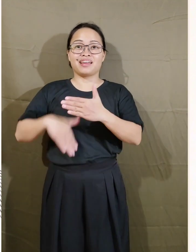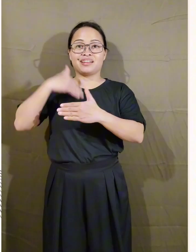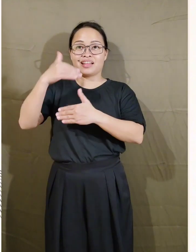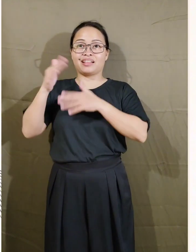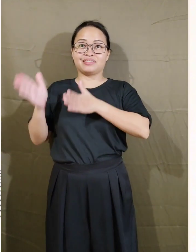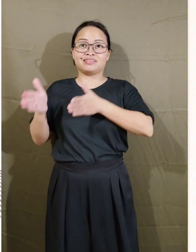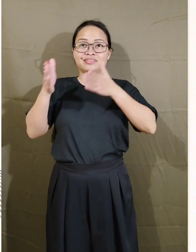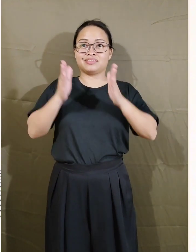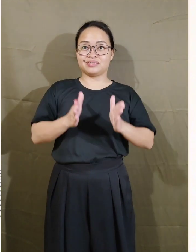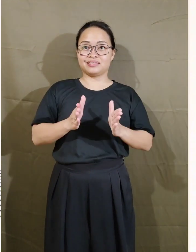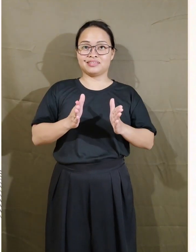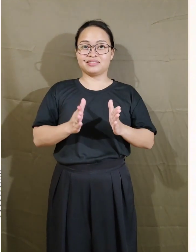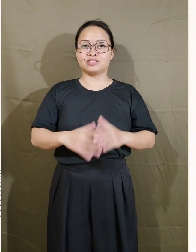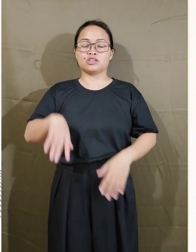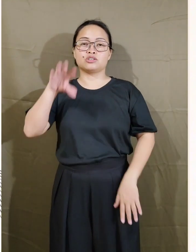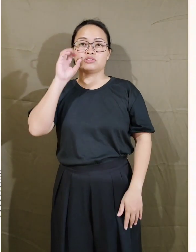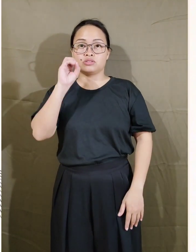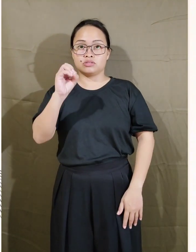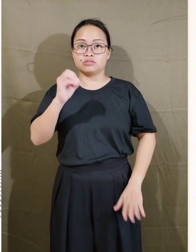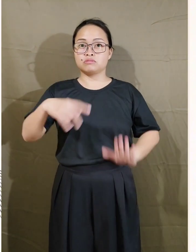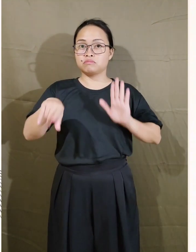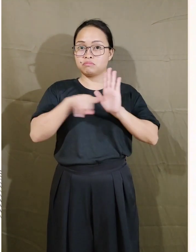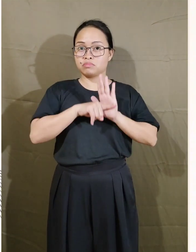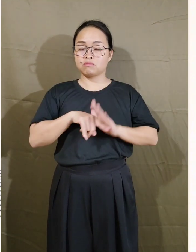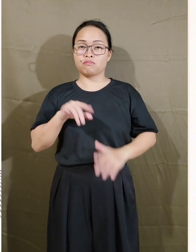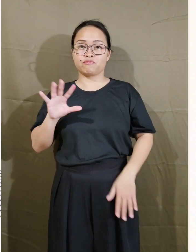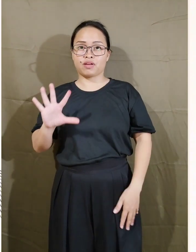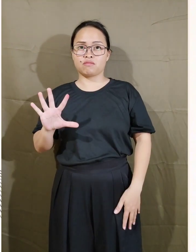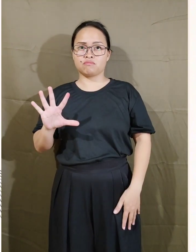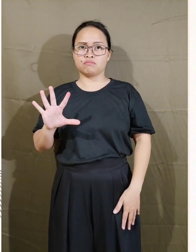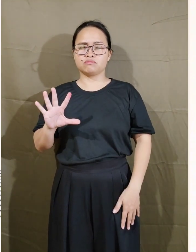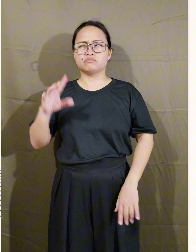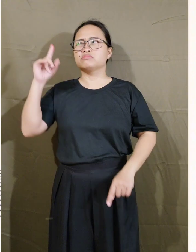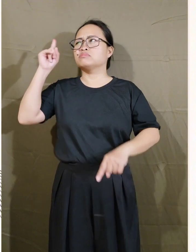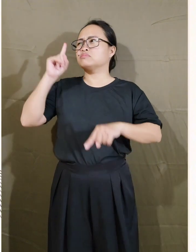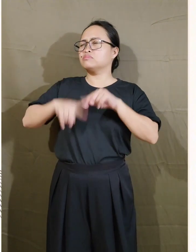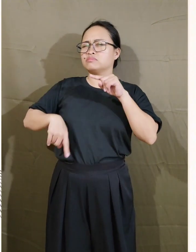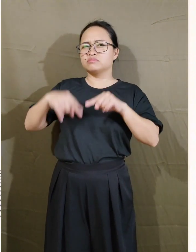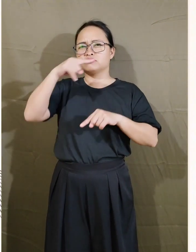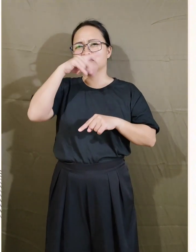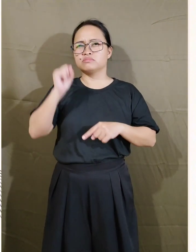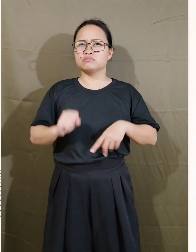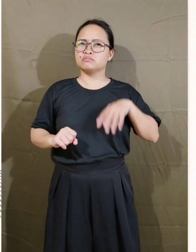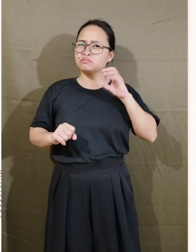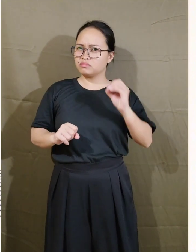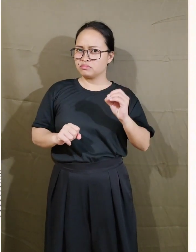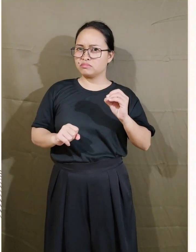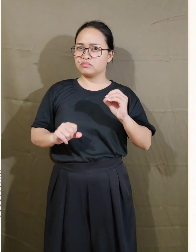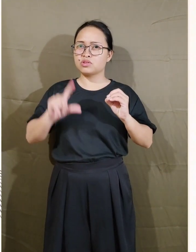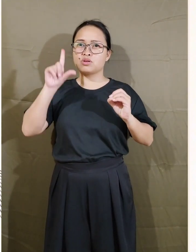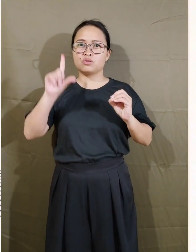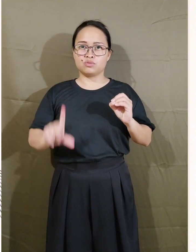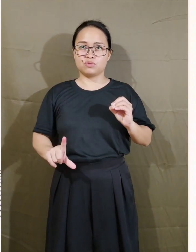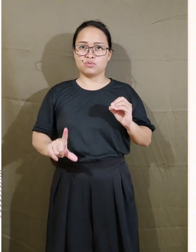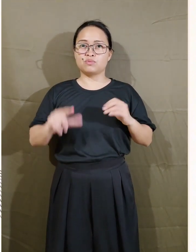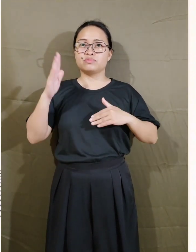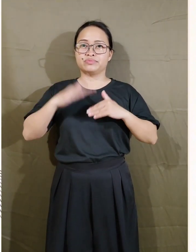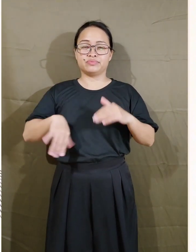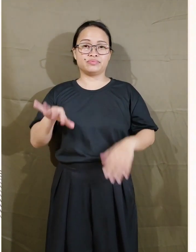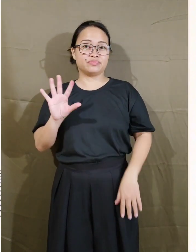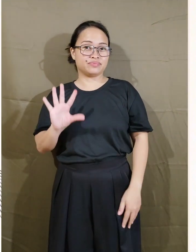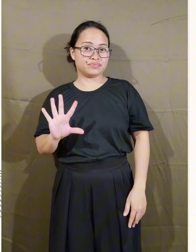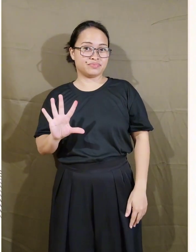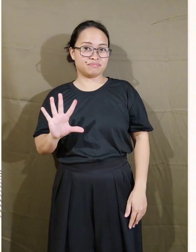Next, 0 minus 5. So 0 minus 5 is not possible since 0 is lesser than